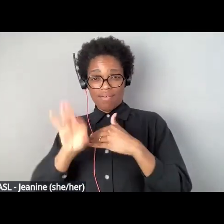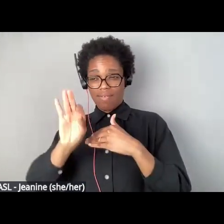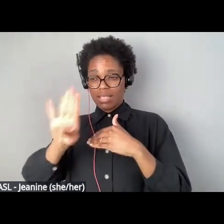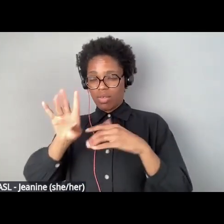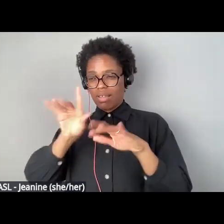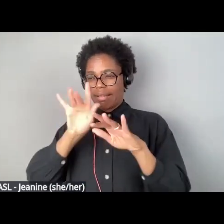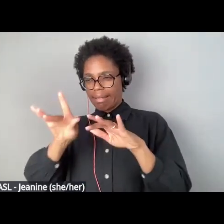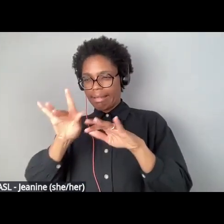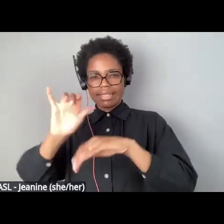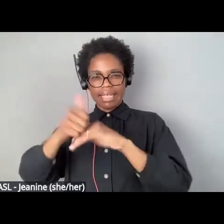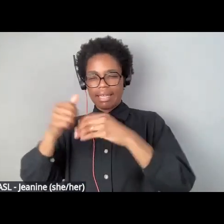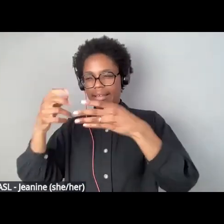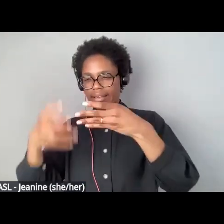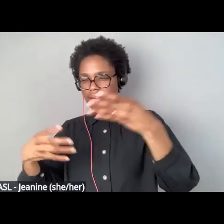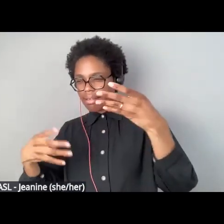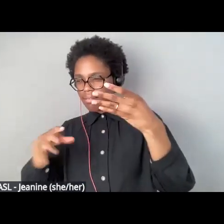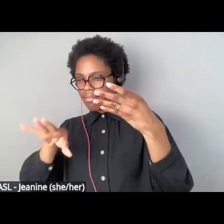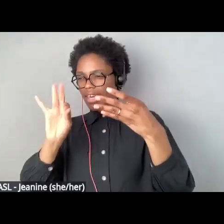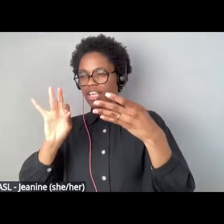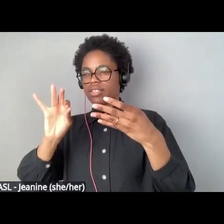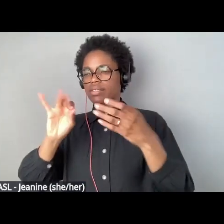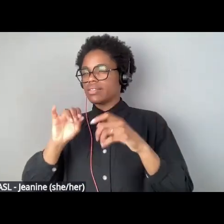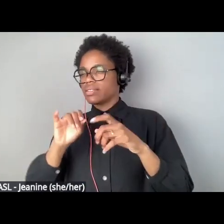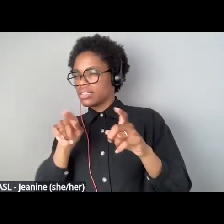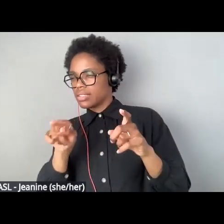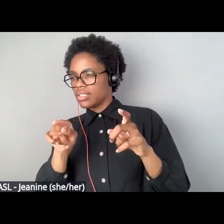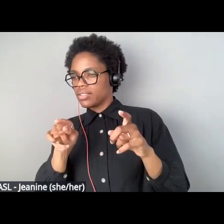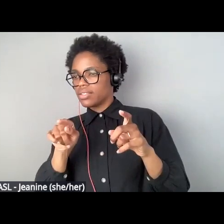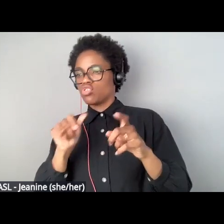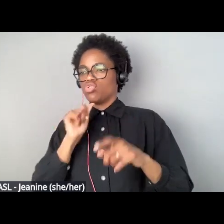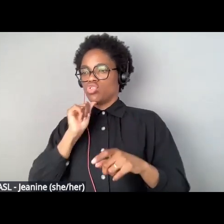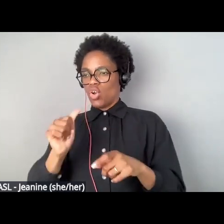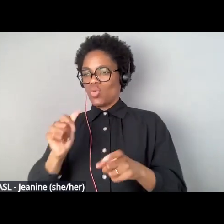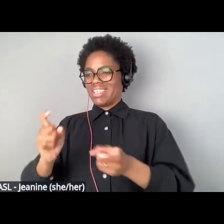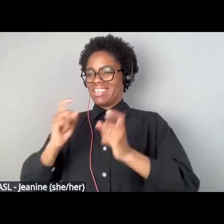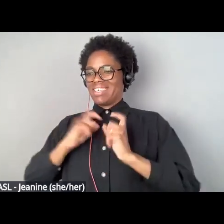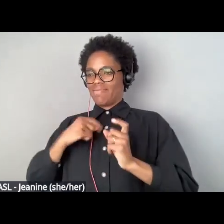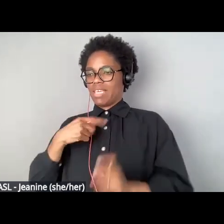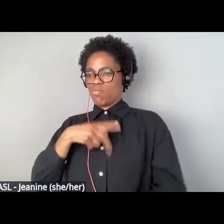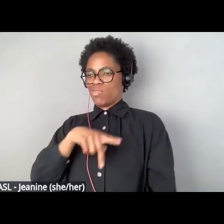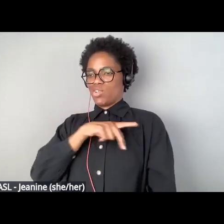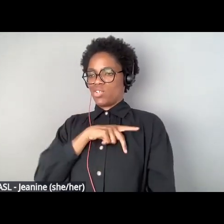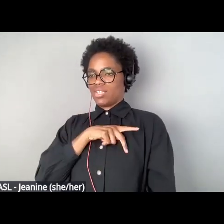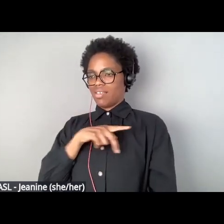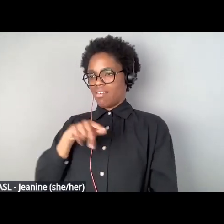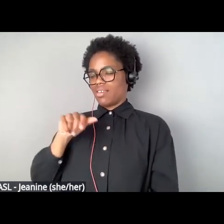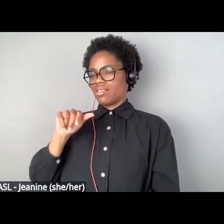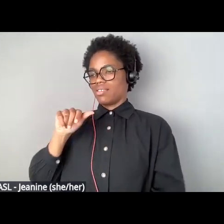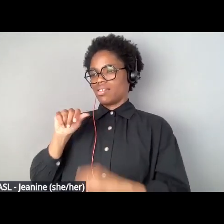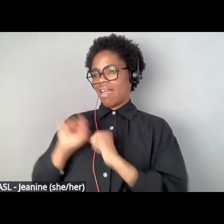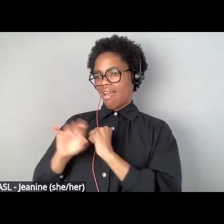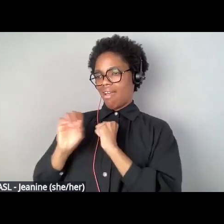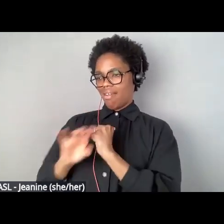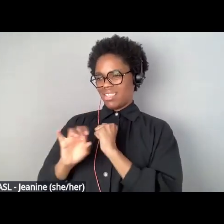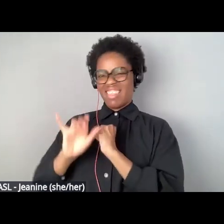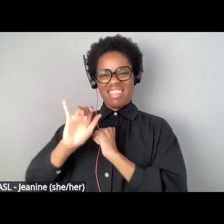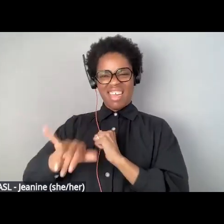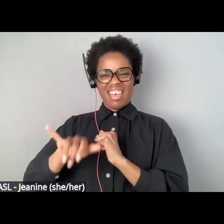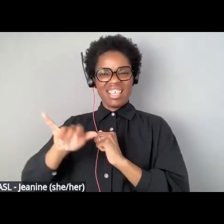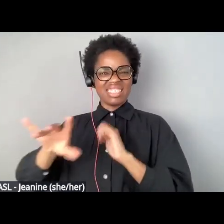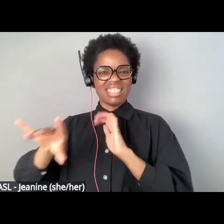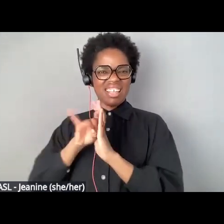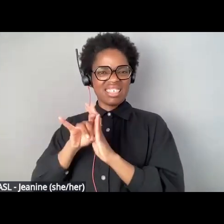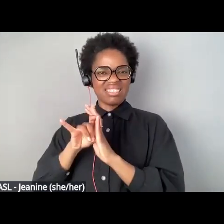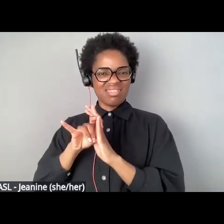that's a useful setting to turn on. It does not mean that they are not collecting information to personalize